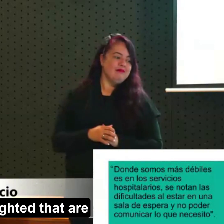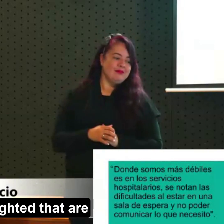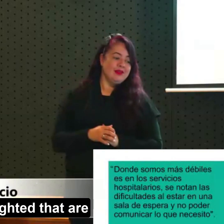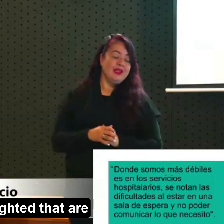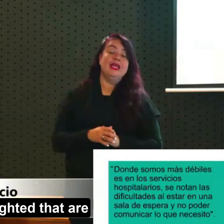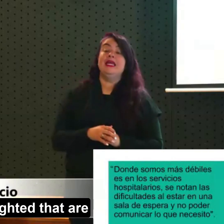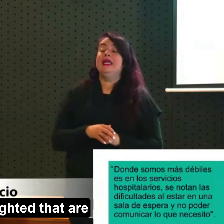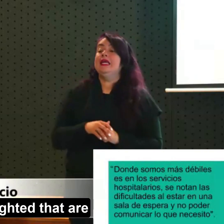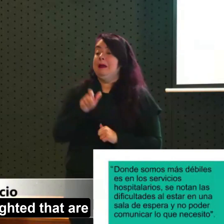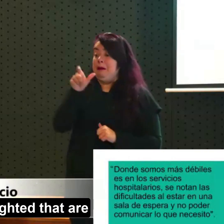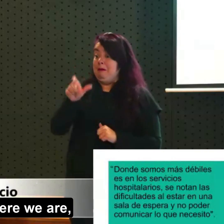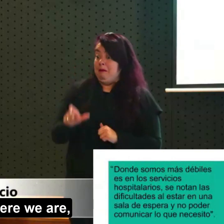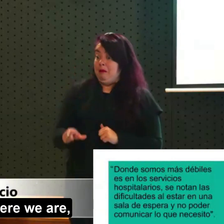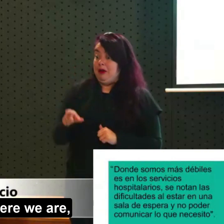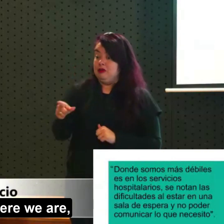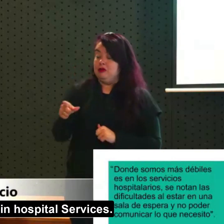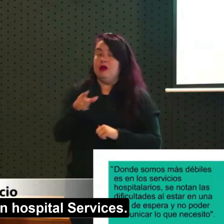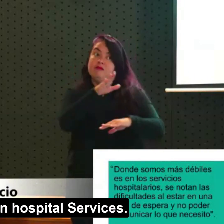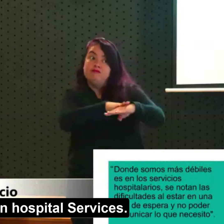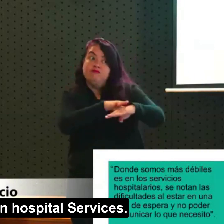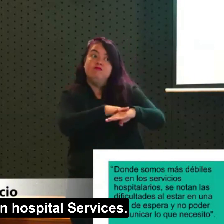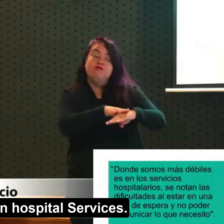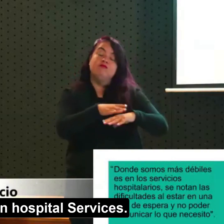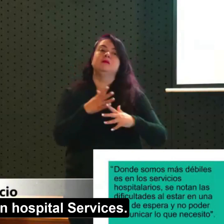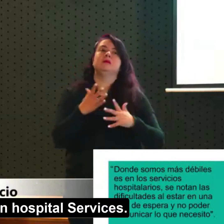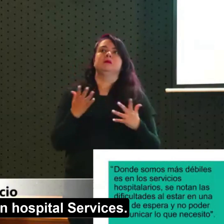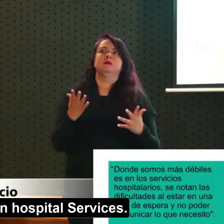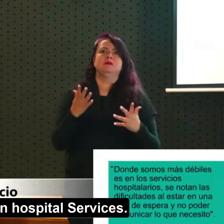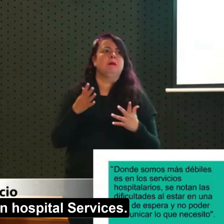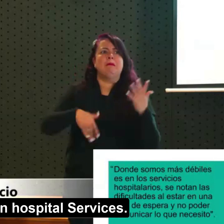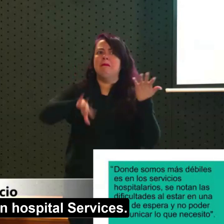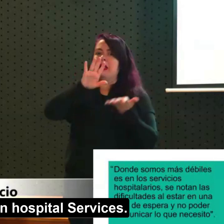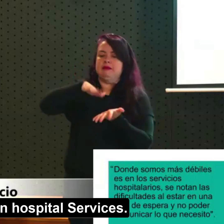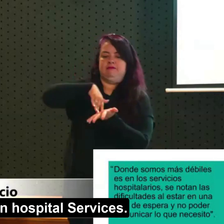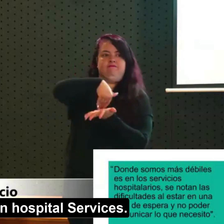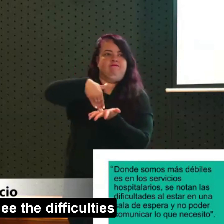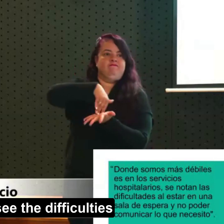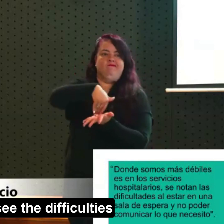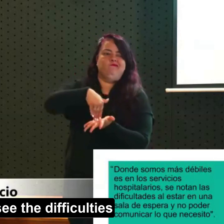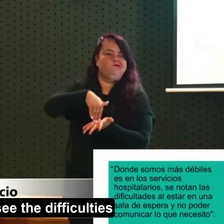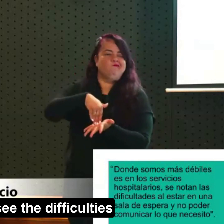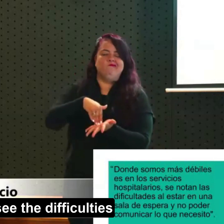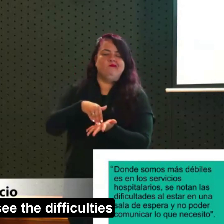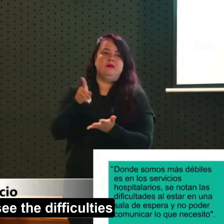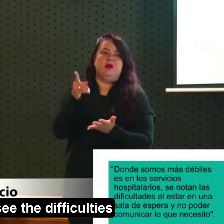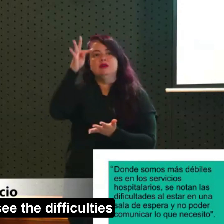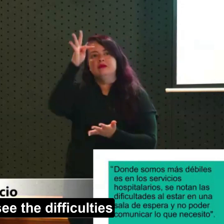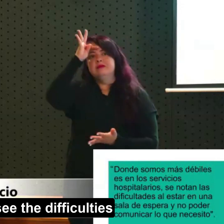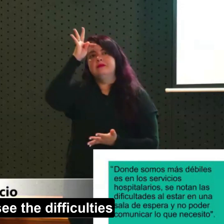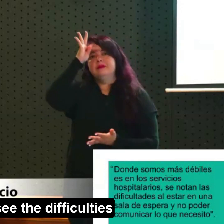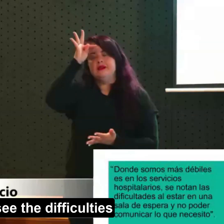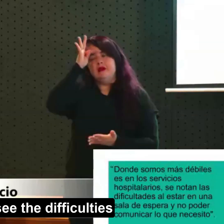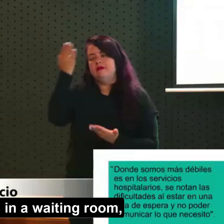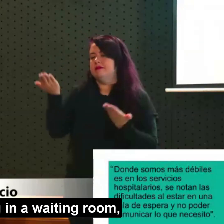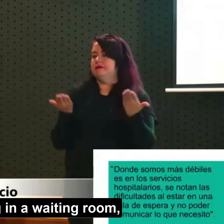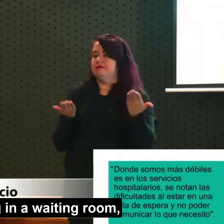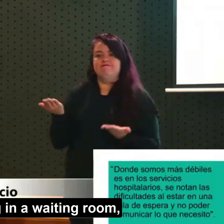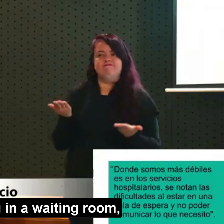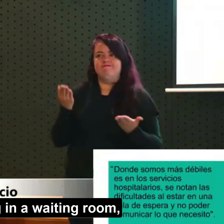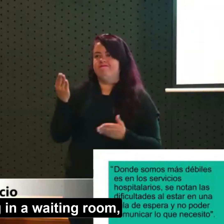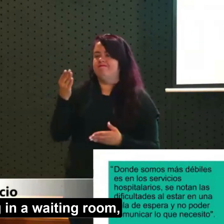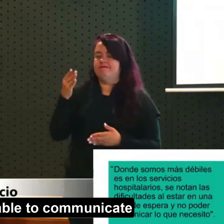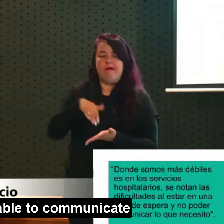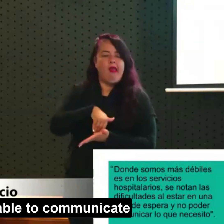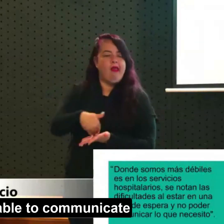highlighted where we are weakest is in hospital services. You can see the difficulties from being